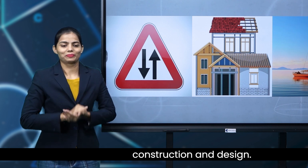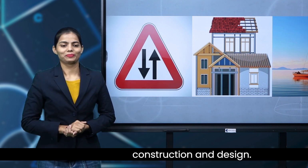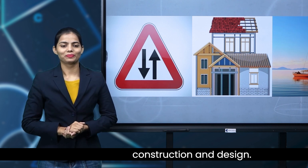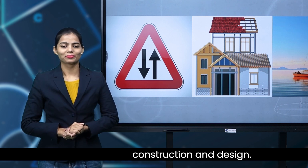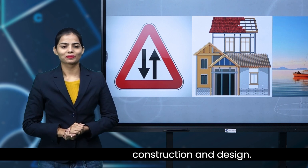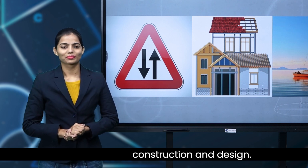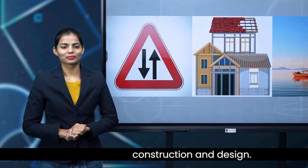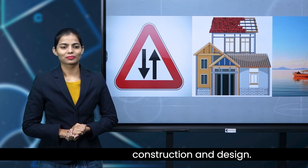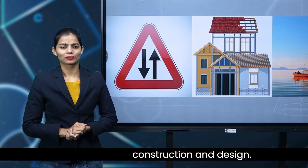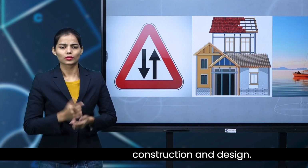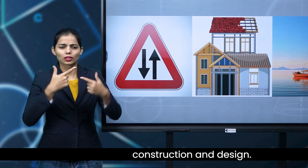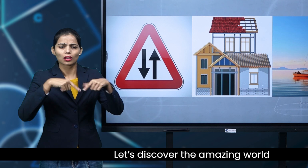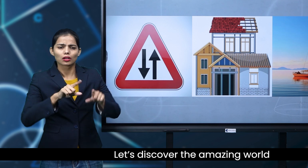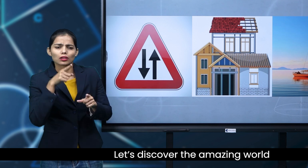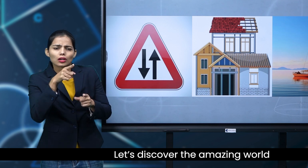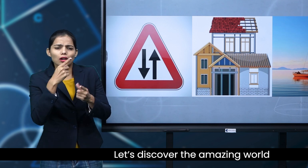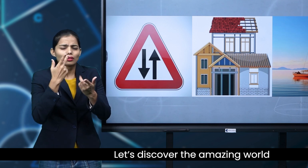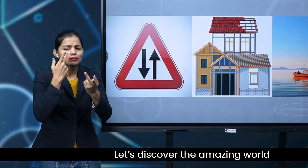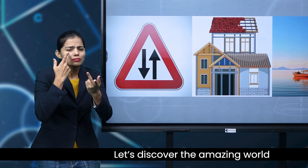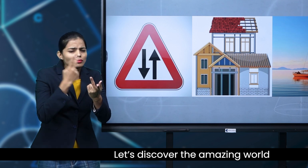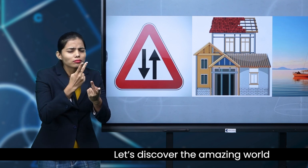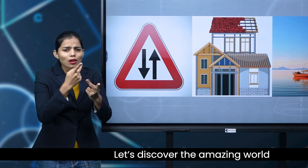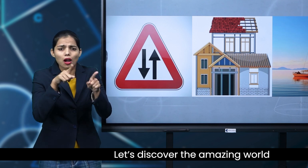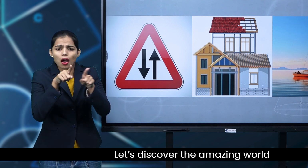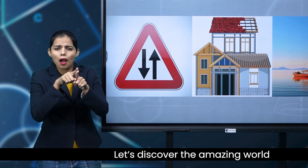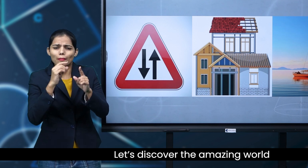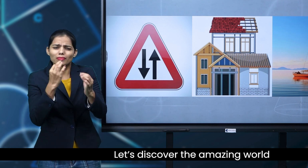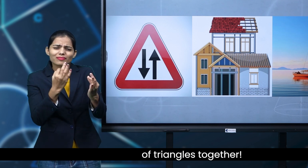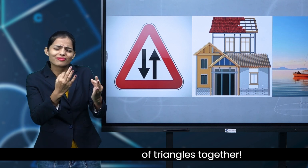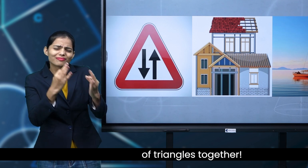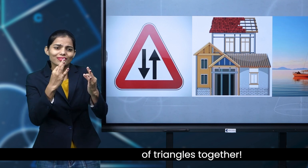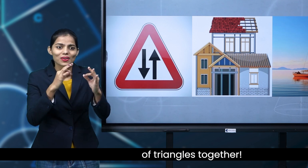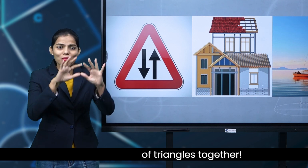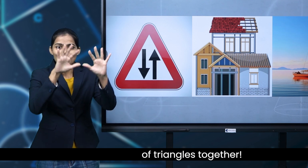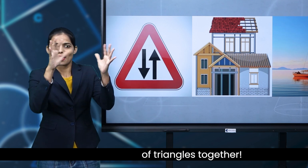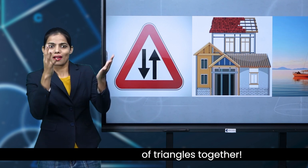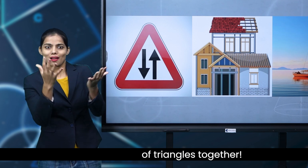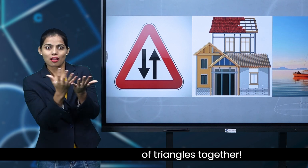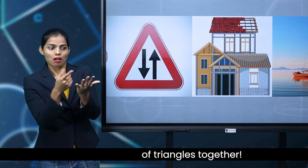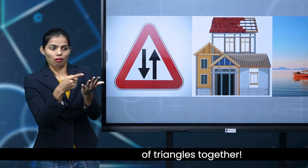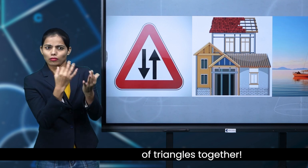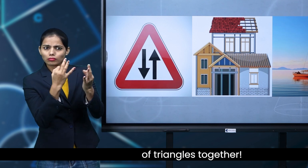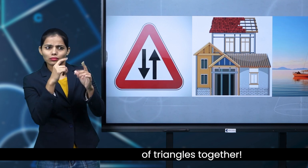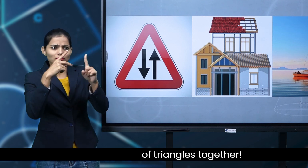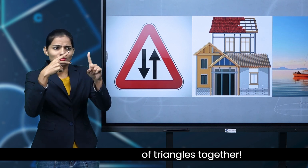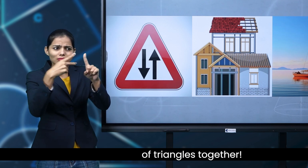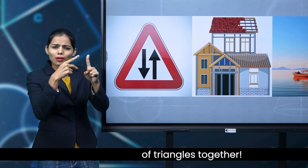design. Let's discover the amazing world of triangles together.